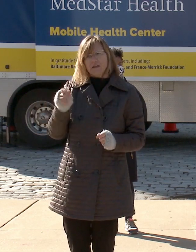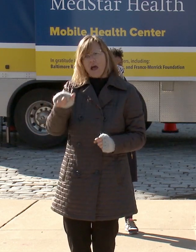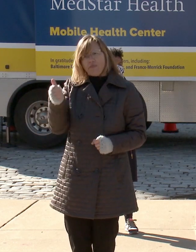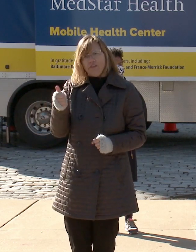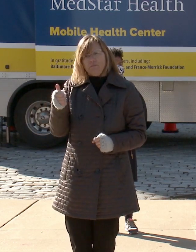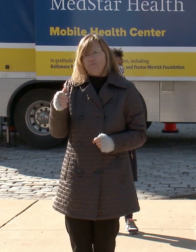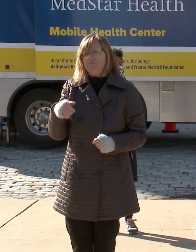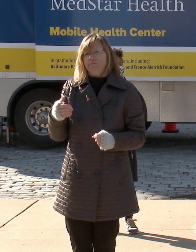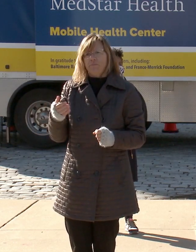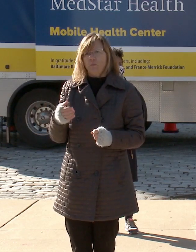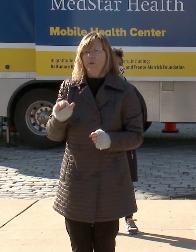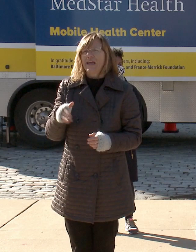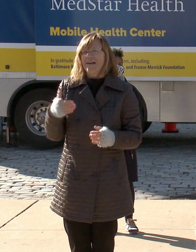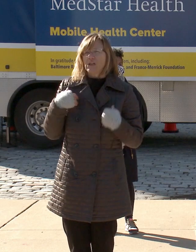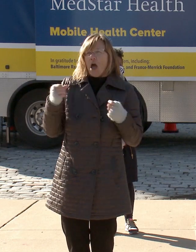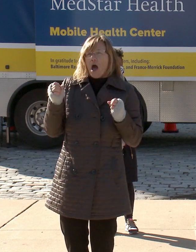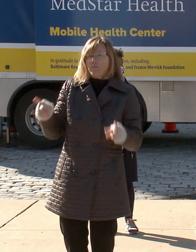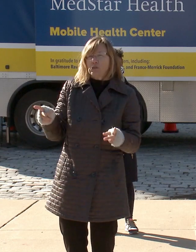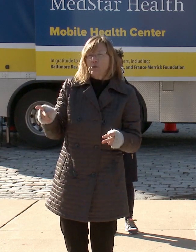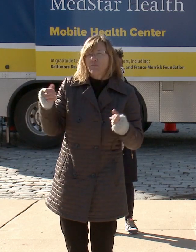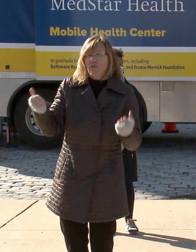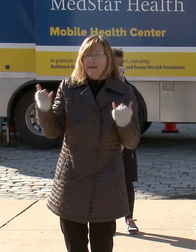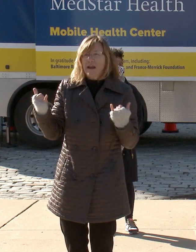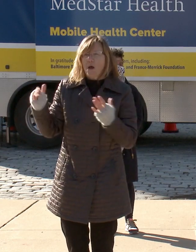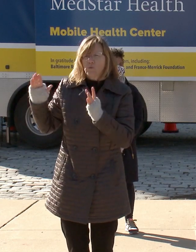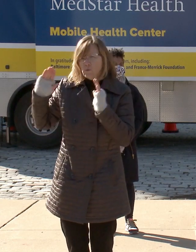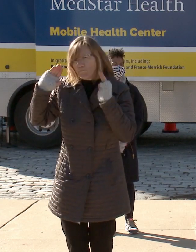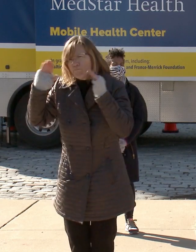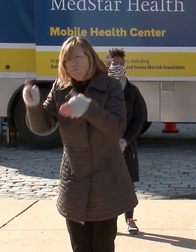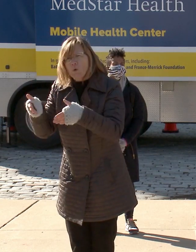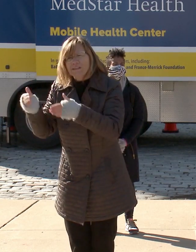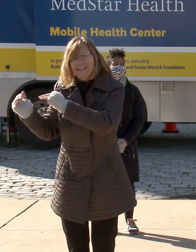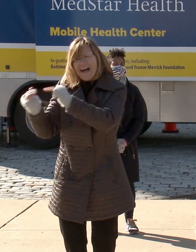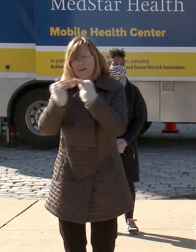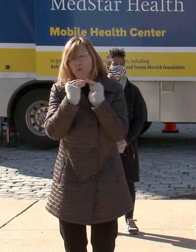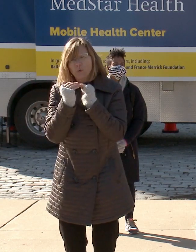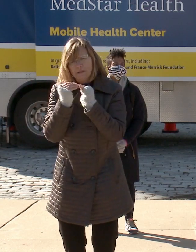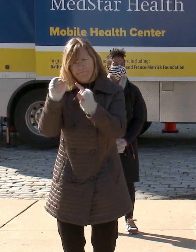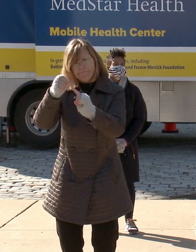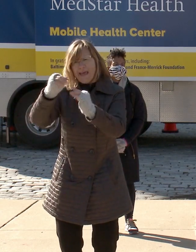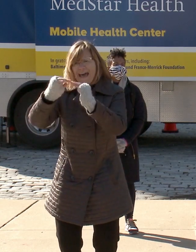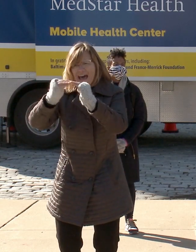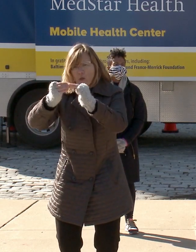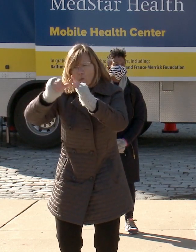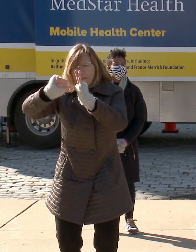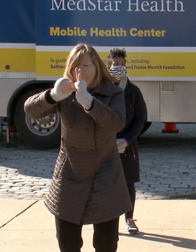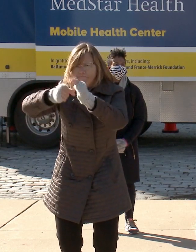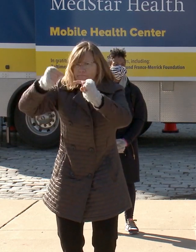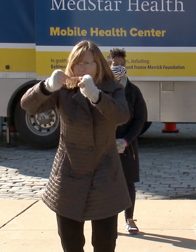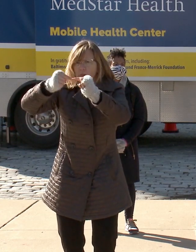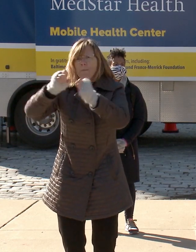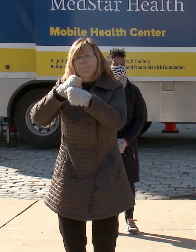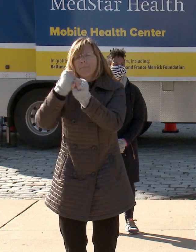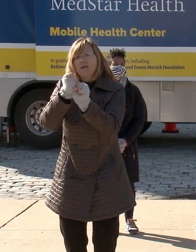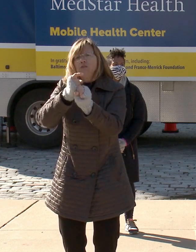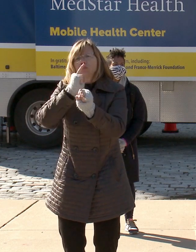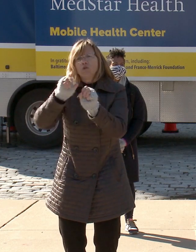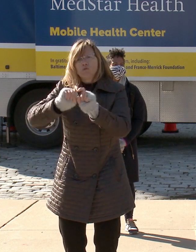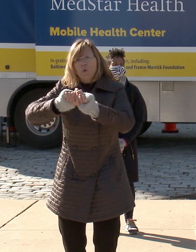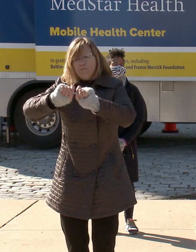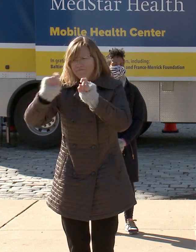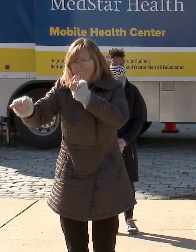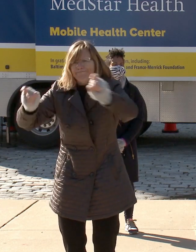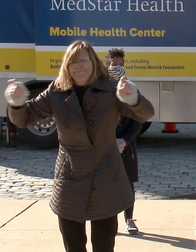We have the opportunity here to focus on equity by ensuring distribution to black and brown communities that